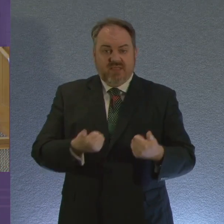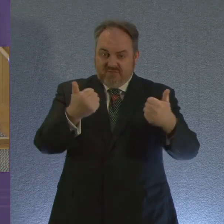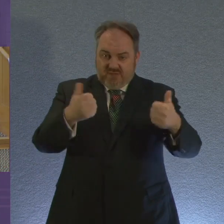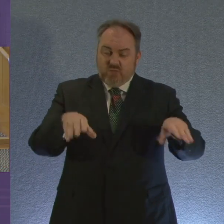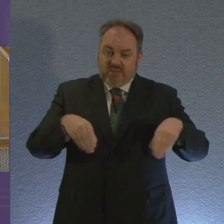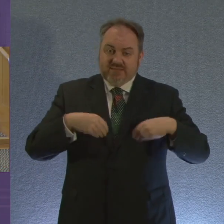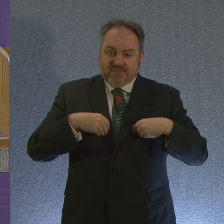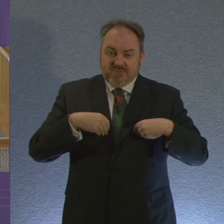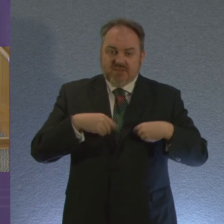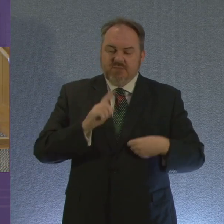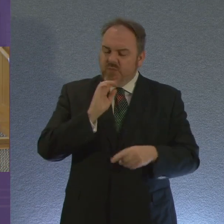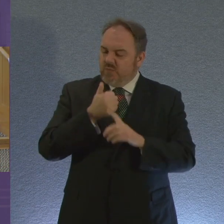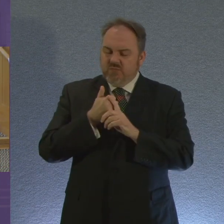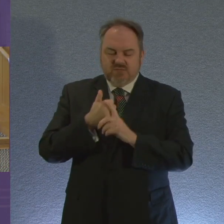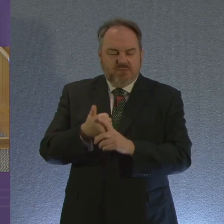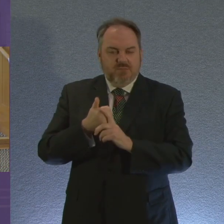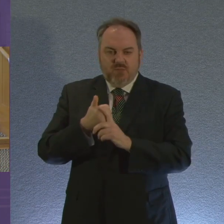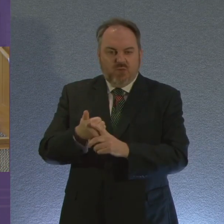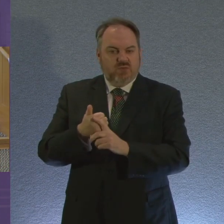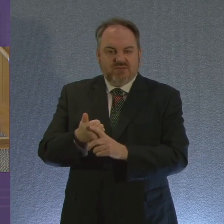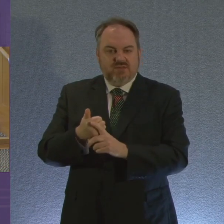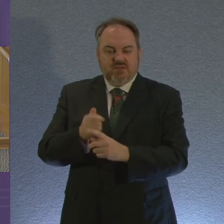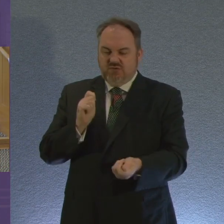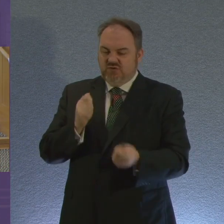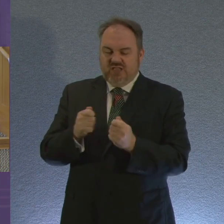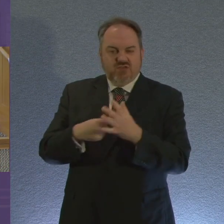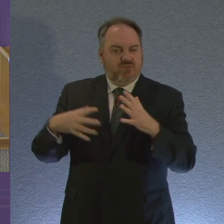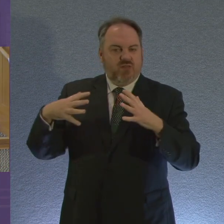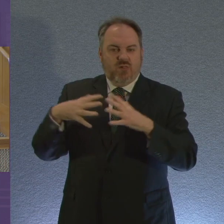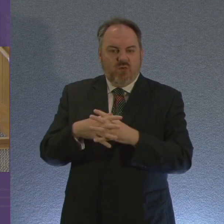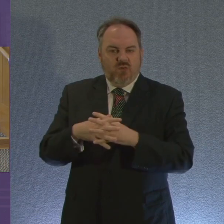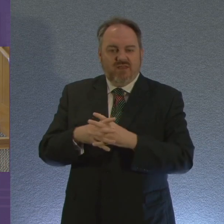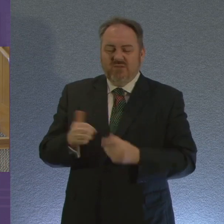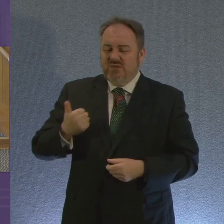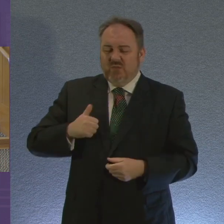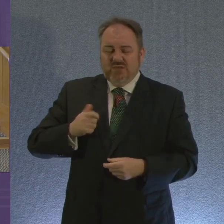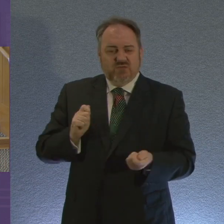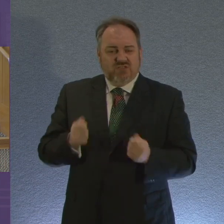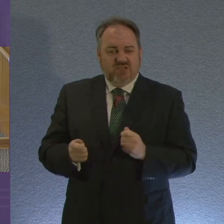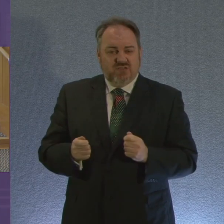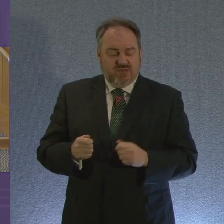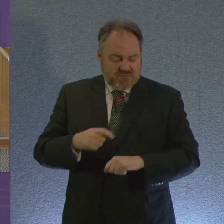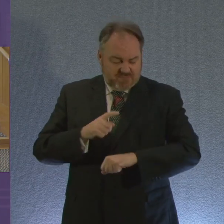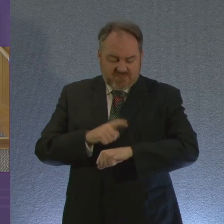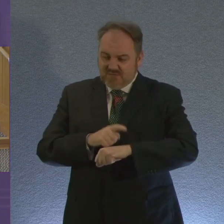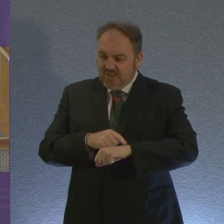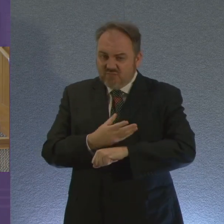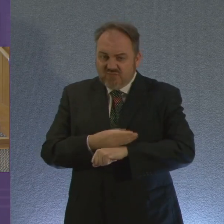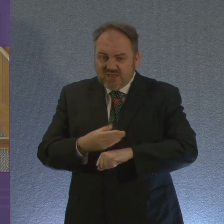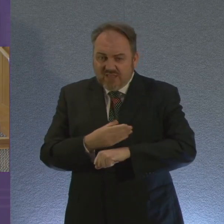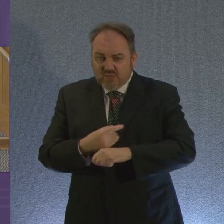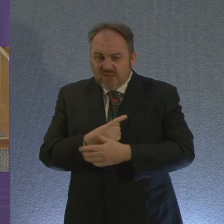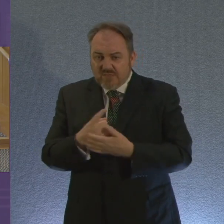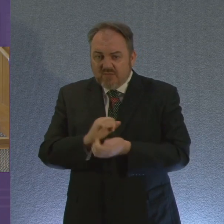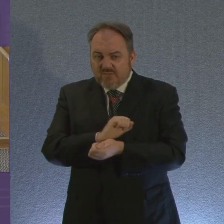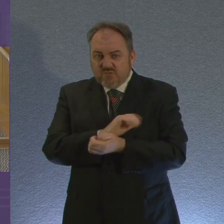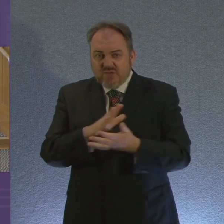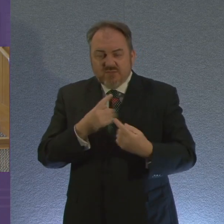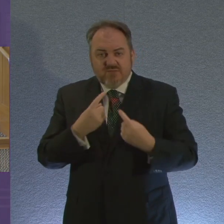we will not support those which cannot be shown to be necessary. I don't know if I have time, Presiding Officer, to say something about freedom of information in my